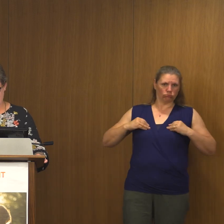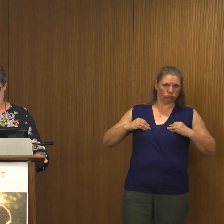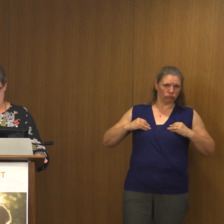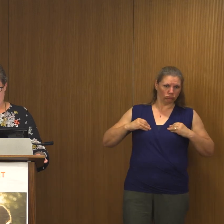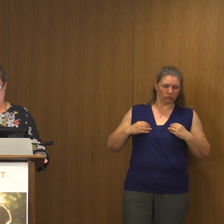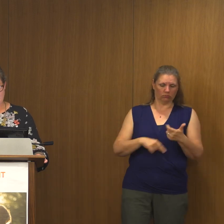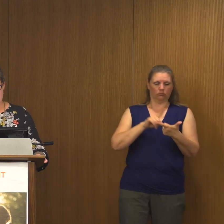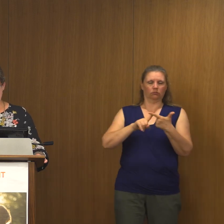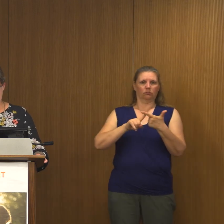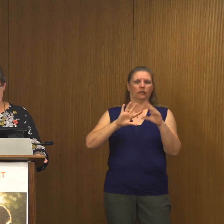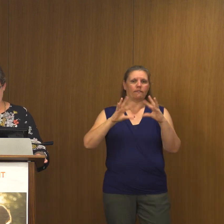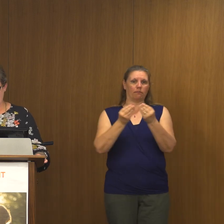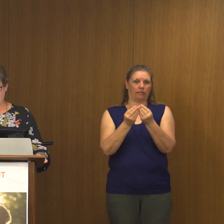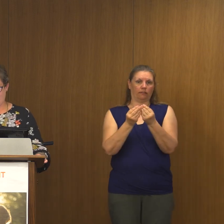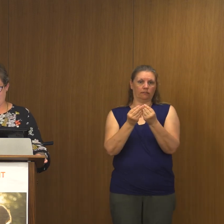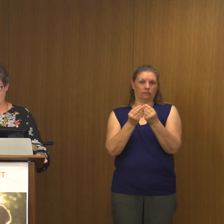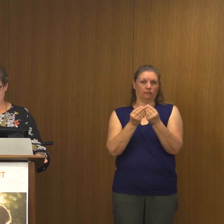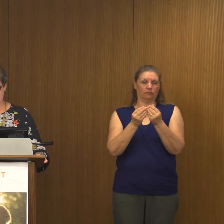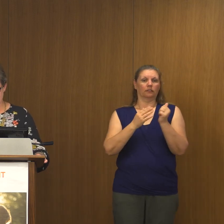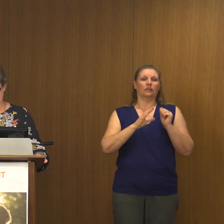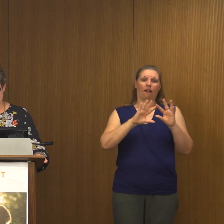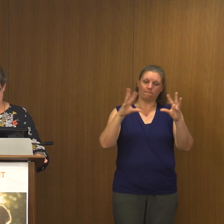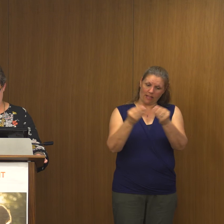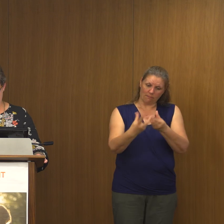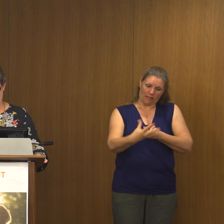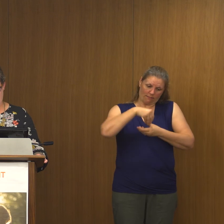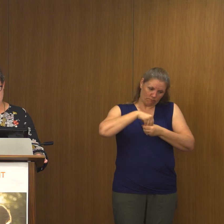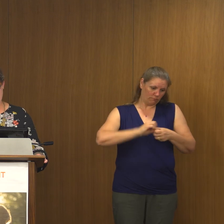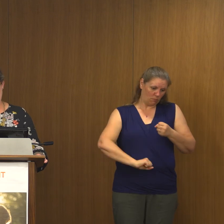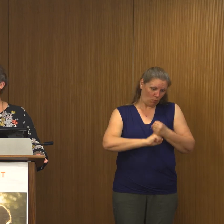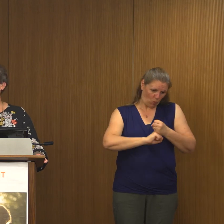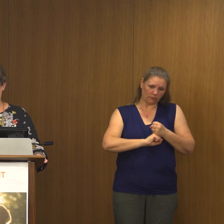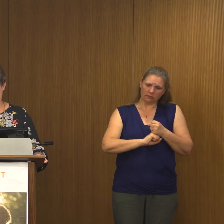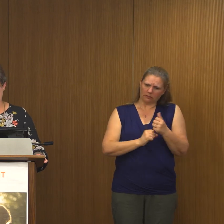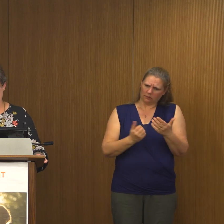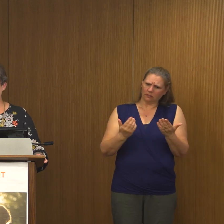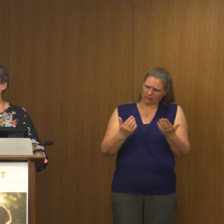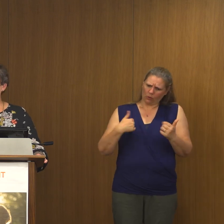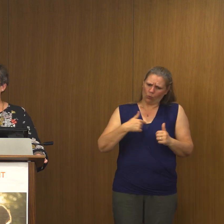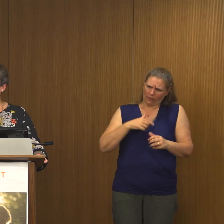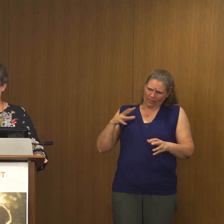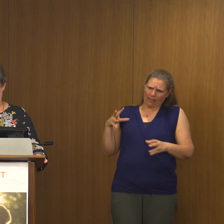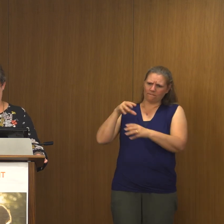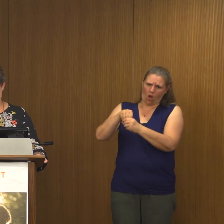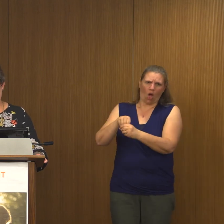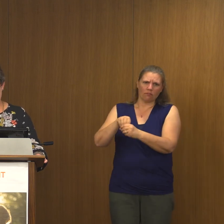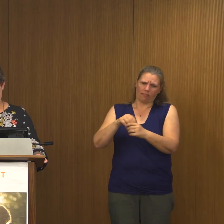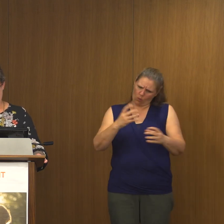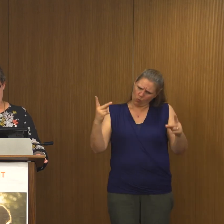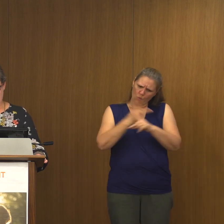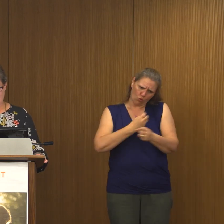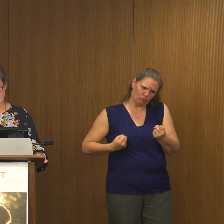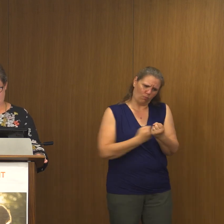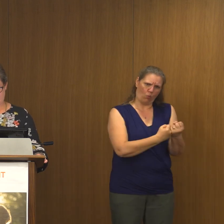Family. Mine plays a supporting role in my life. Please give them an opportunity to have a voice too. They're my biggest fans.